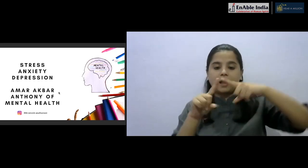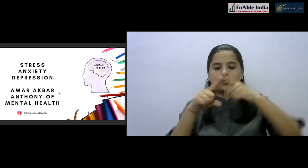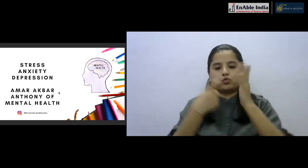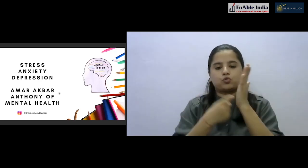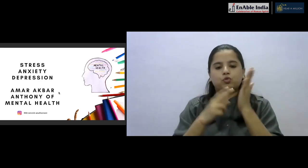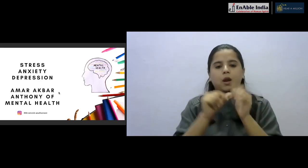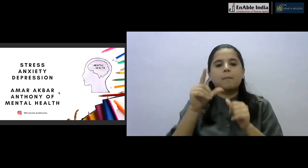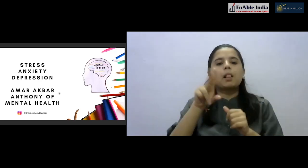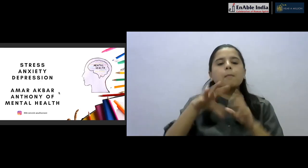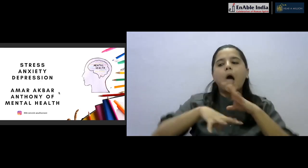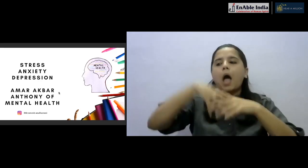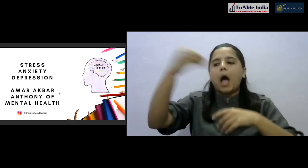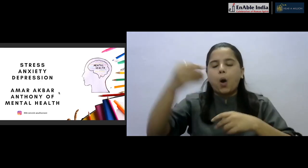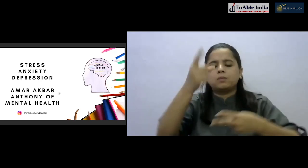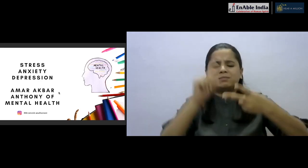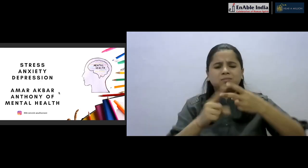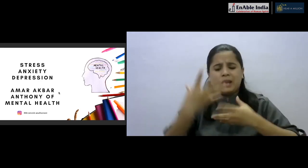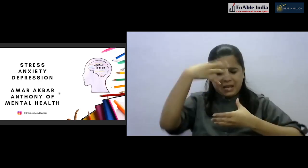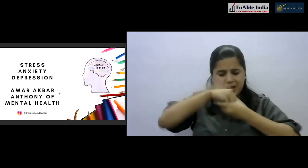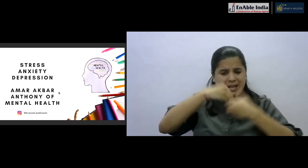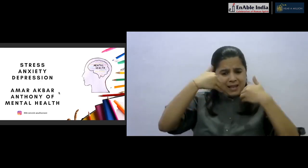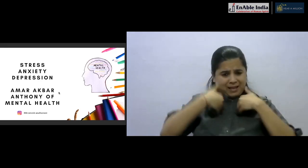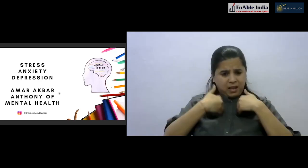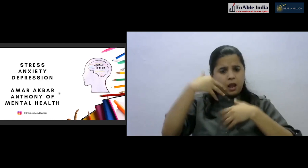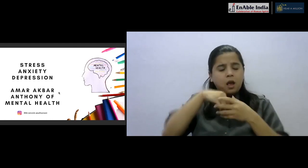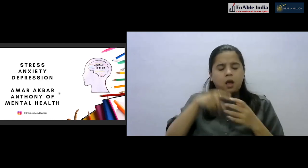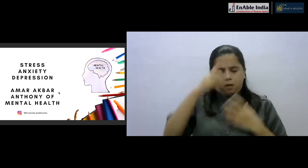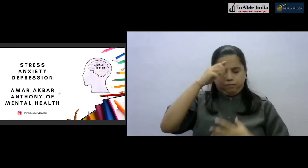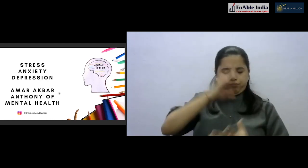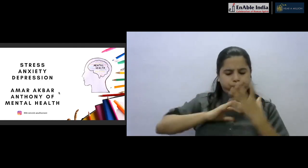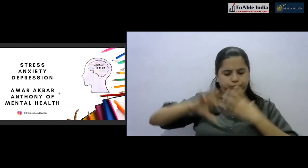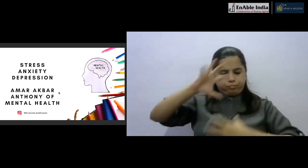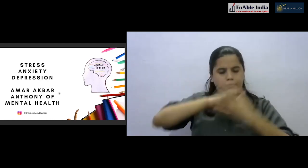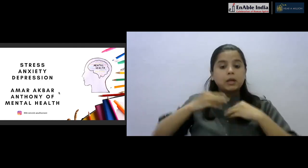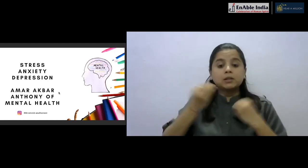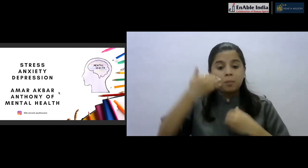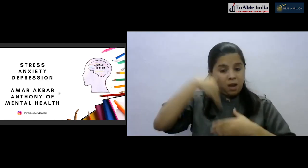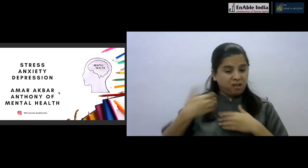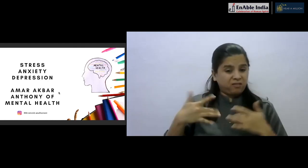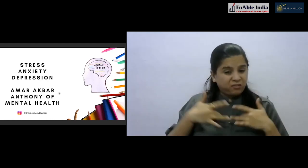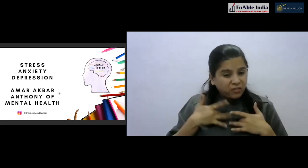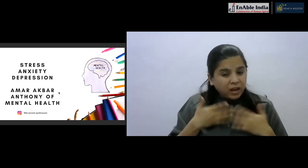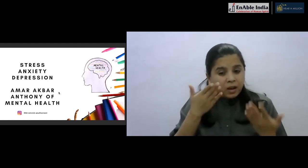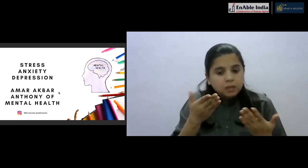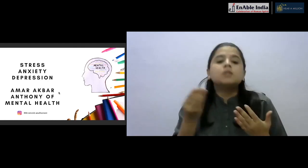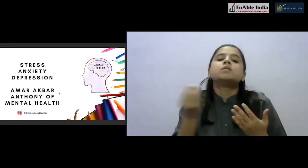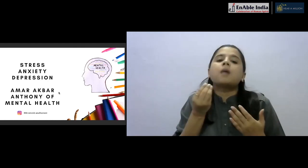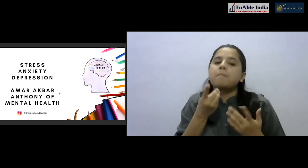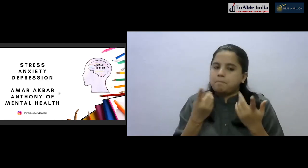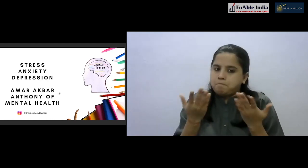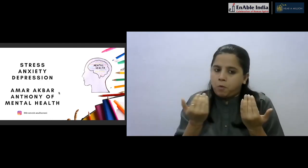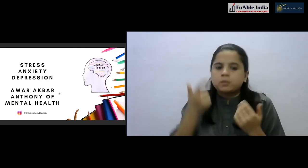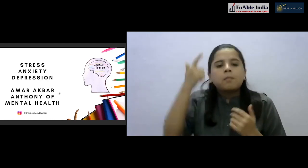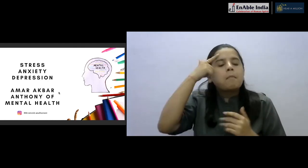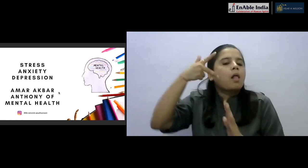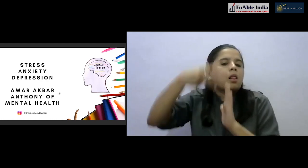So if you have certain chemical imbalances in your body, that can lead to mental health